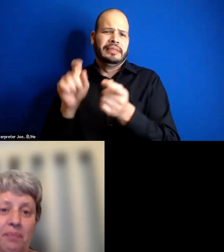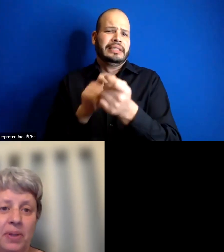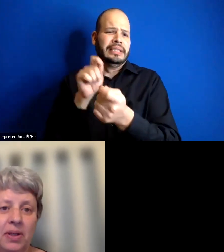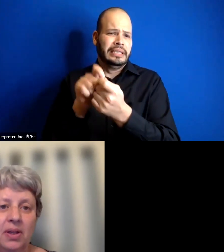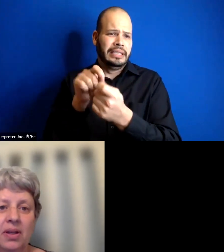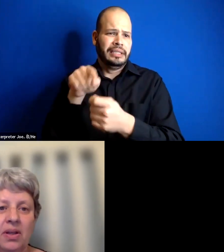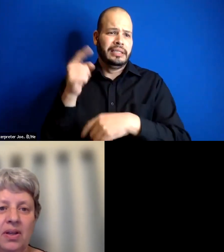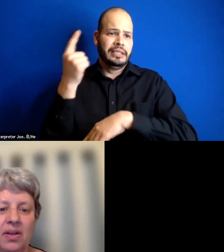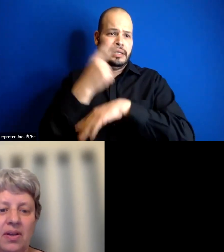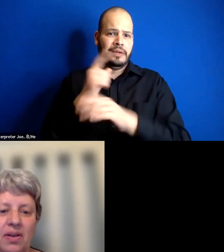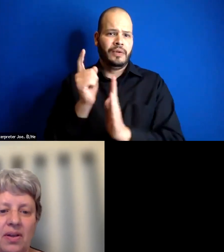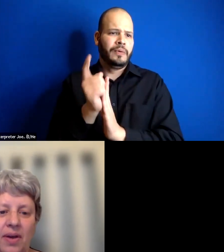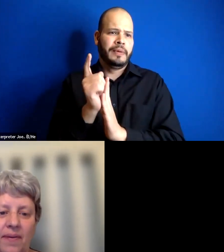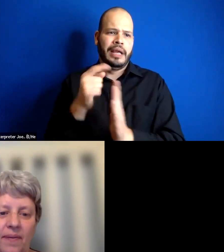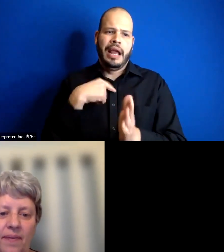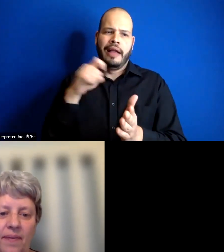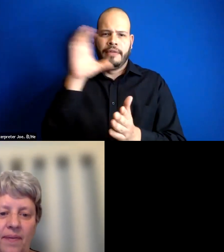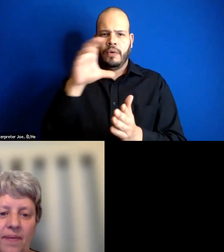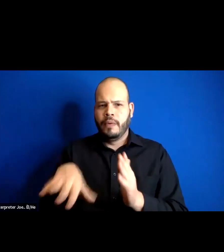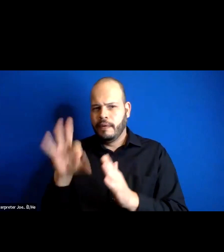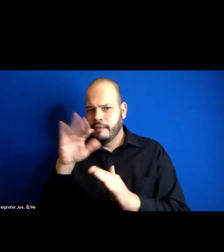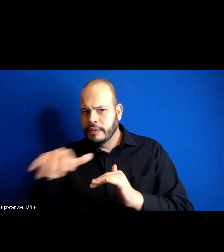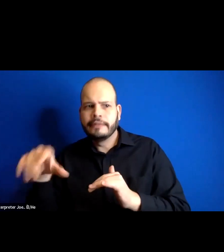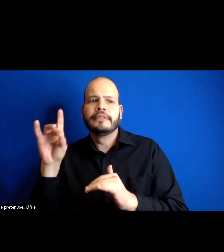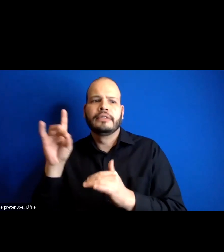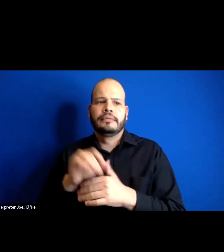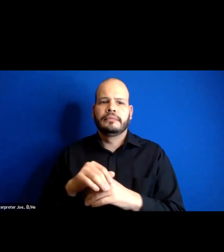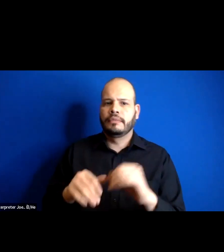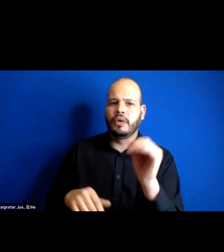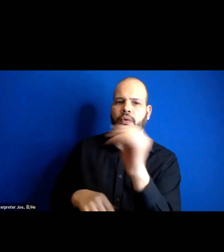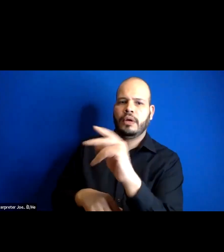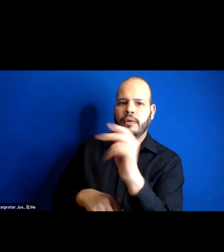look it up. Okay, Okay. okay. Thank you.